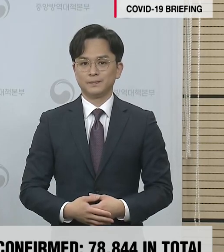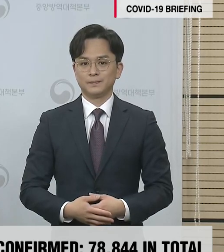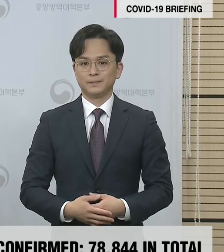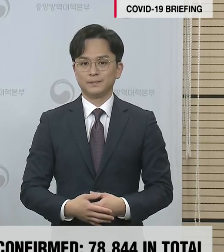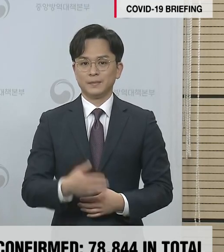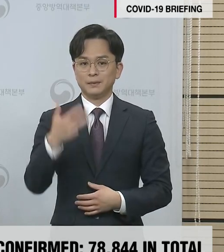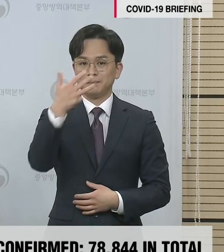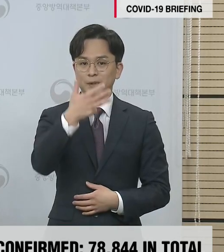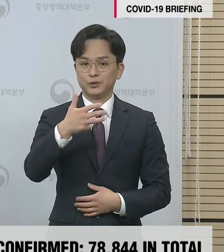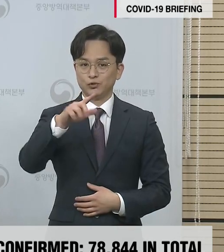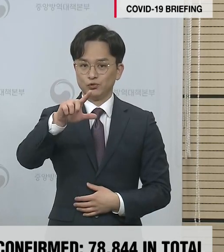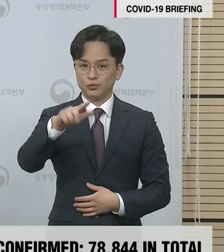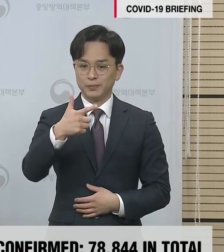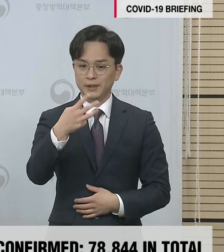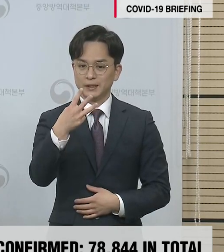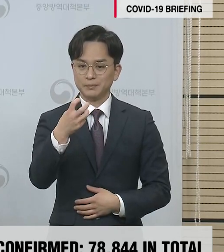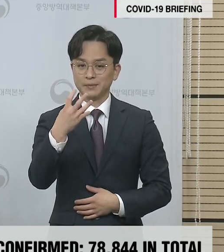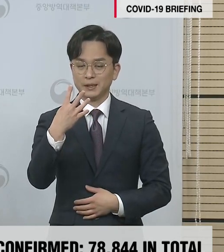Currently, we have